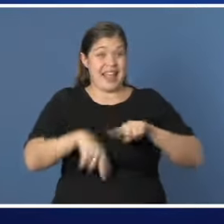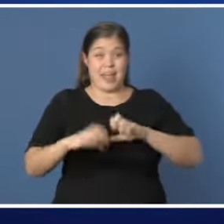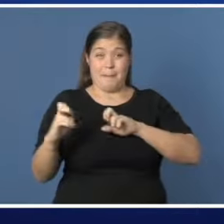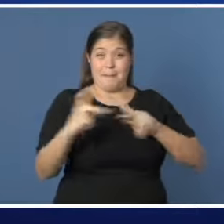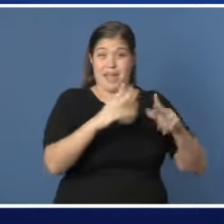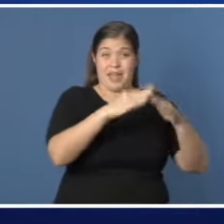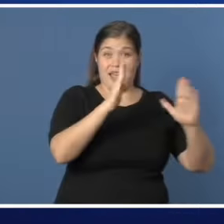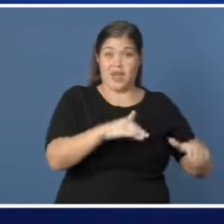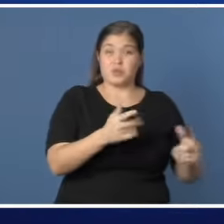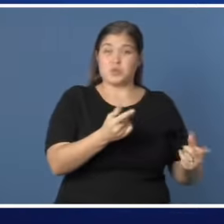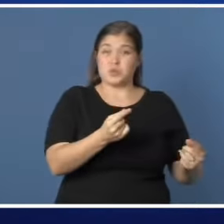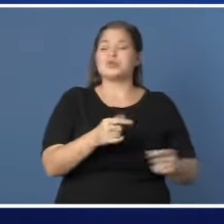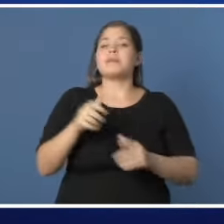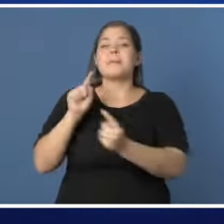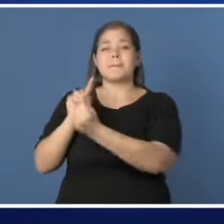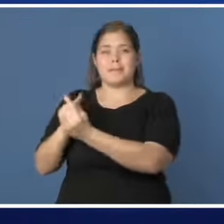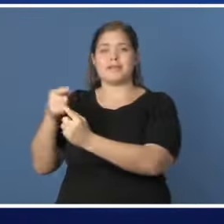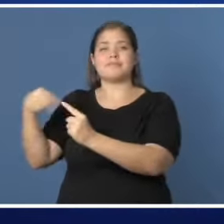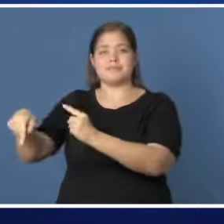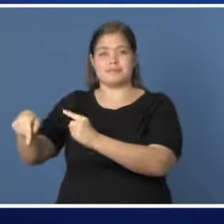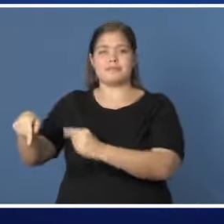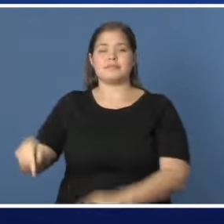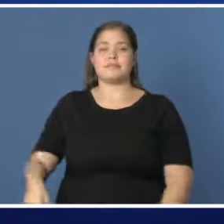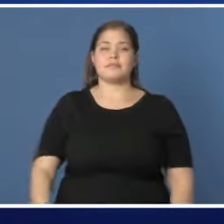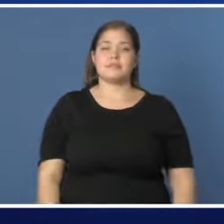can't return home.